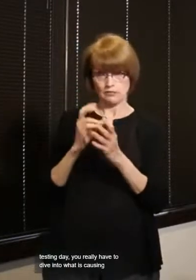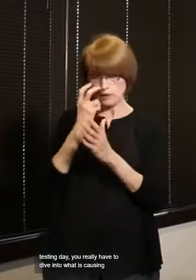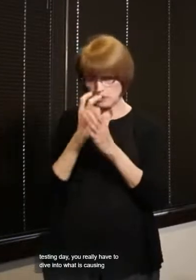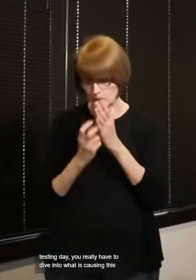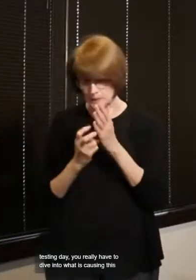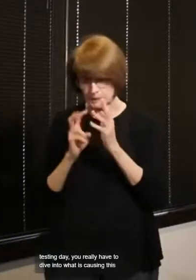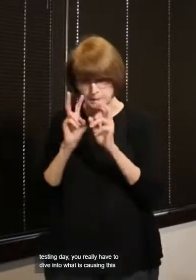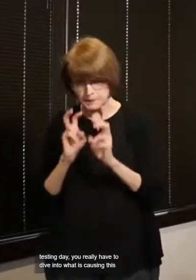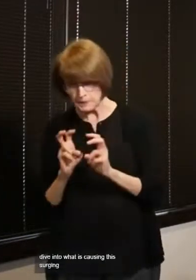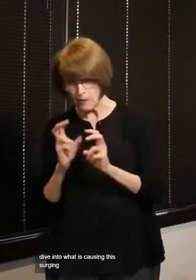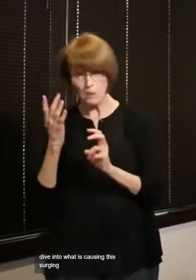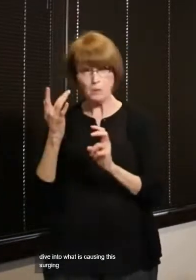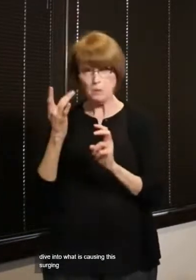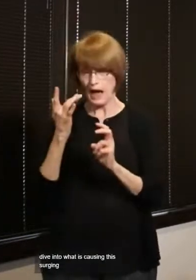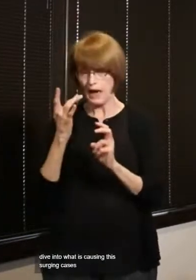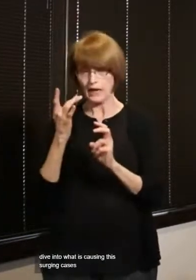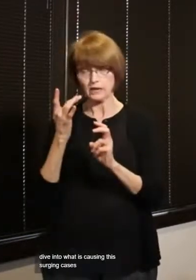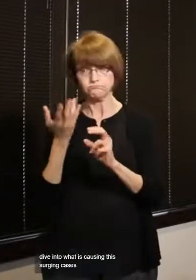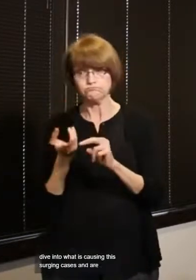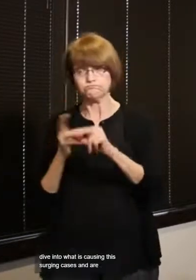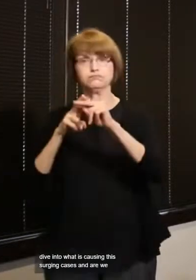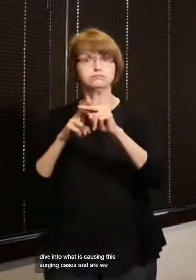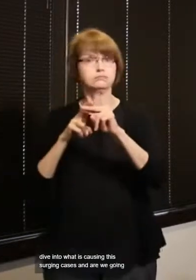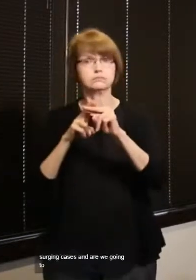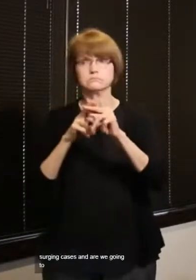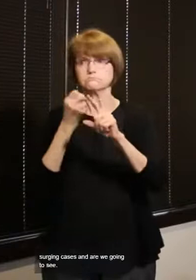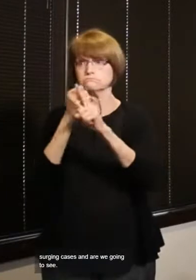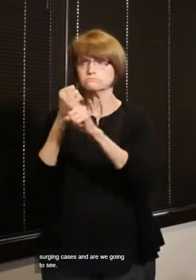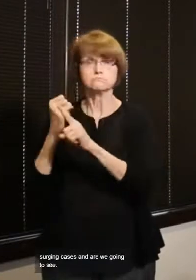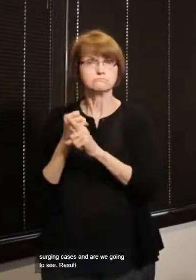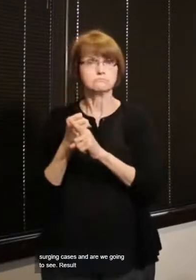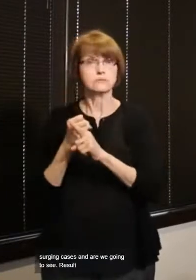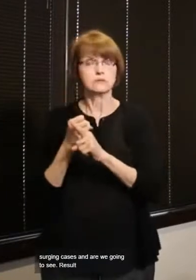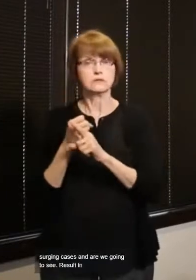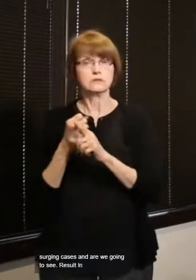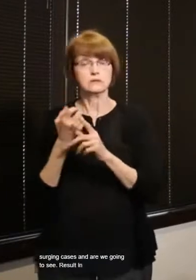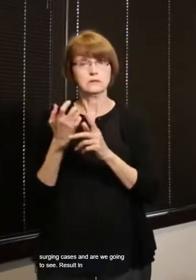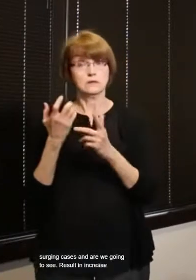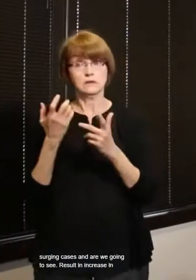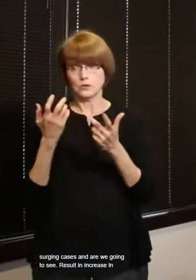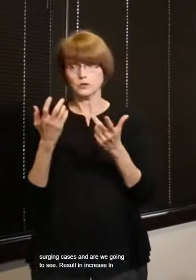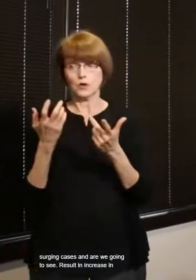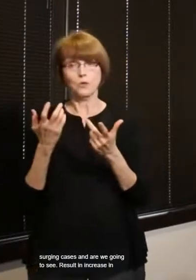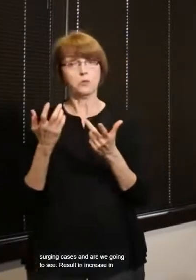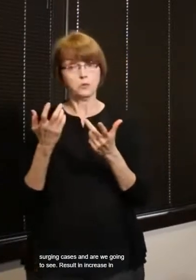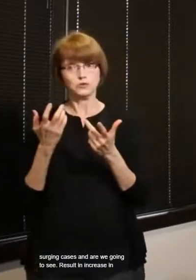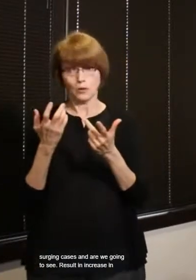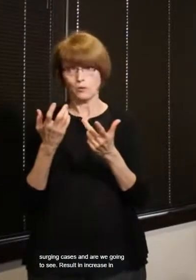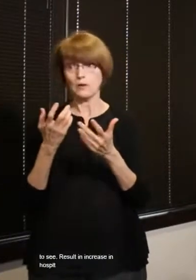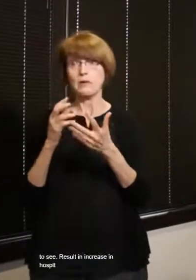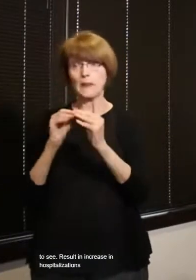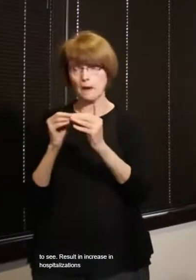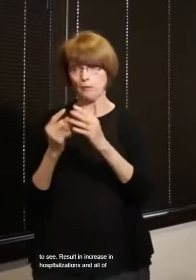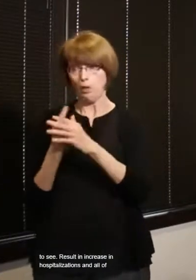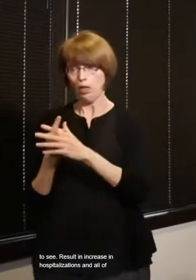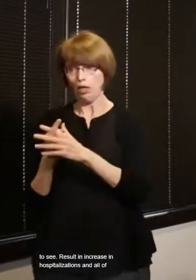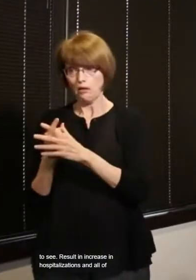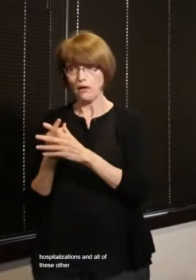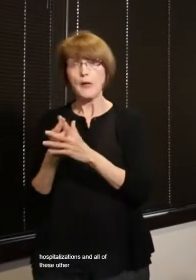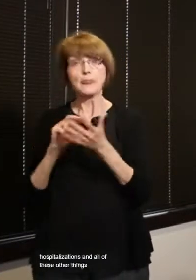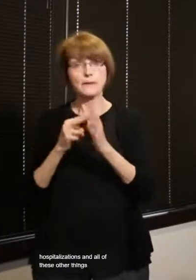this surge in cases. And are we going to see a resultant increase in hospitalizations and all of these other